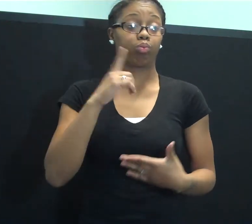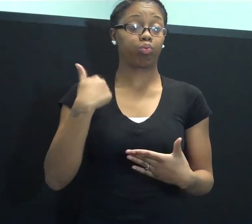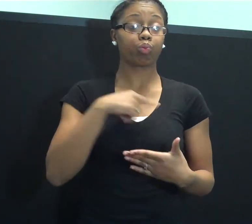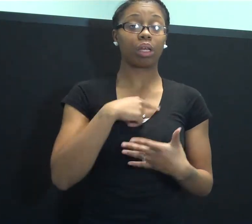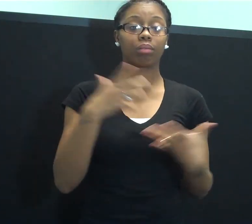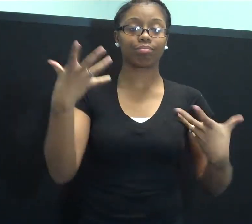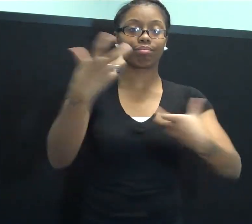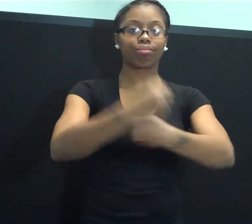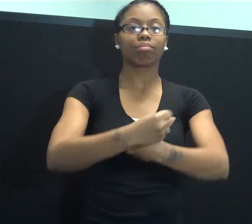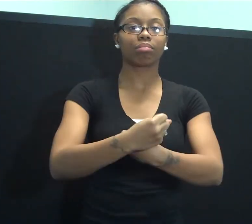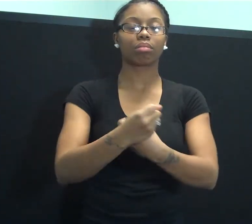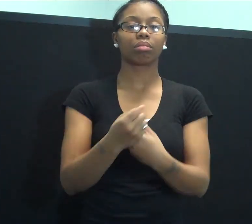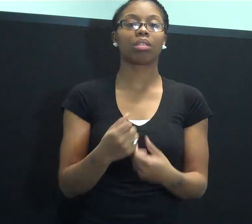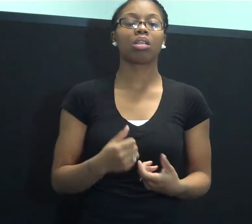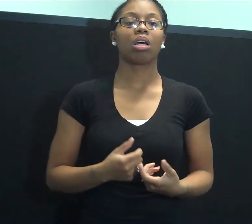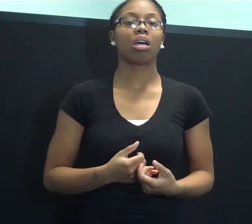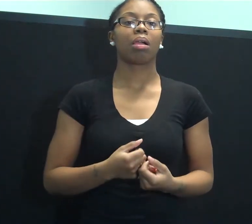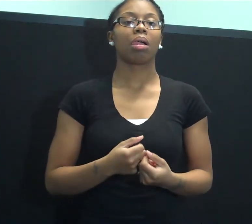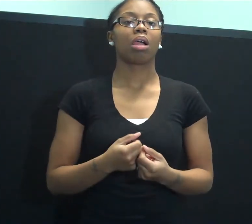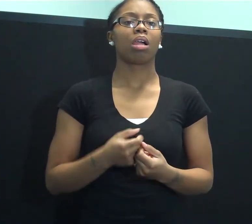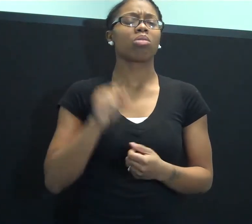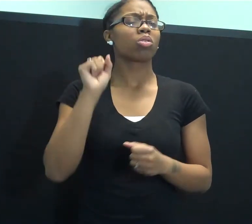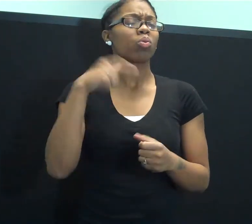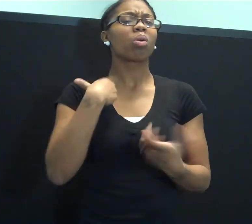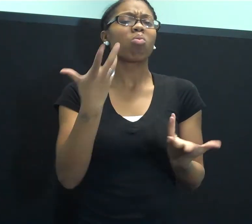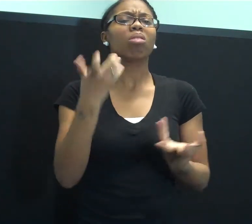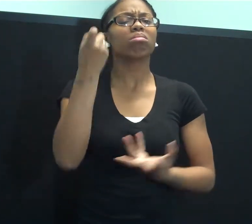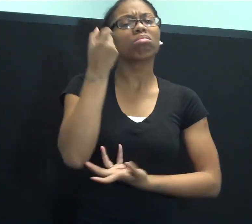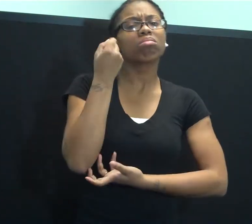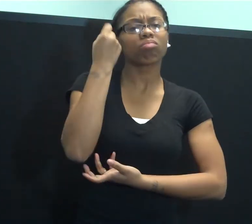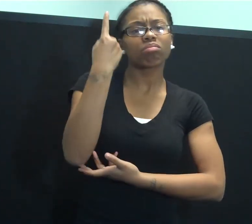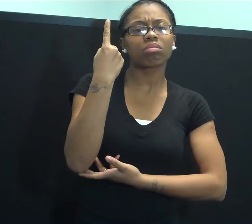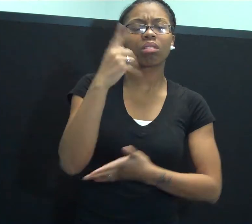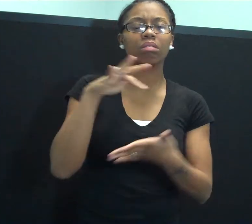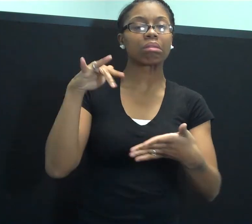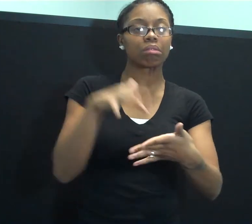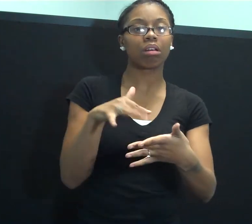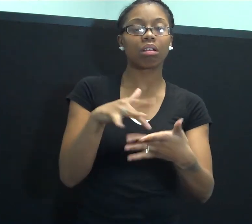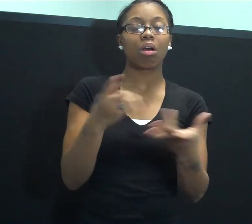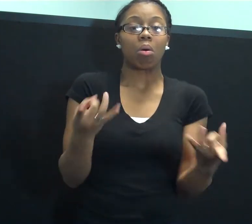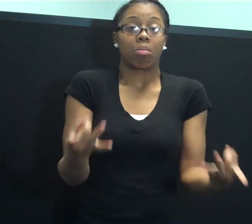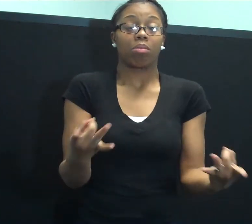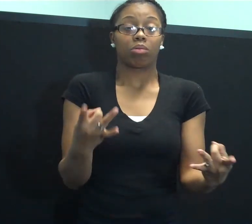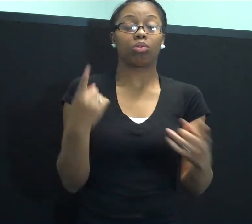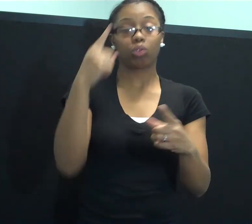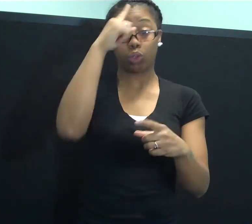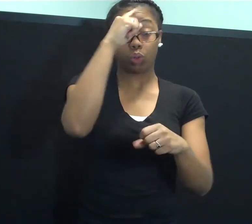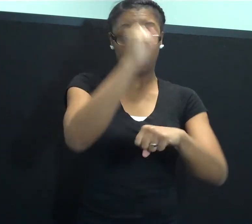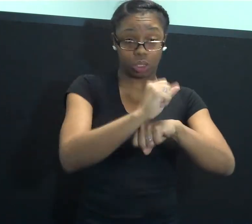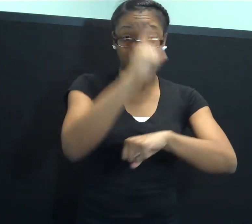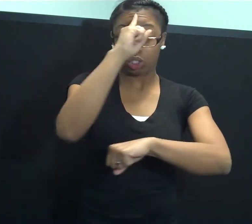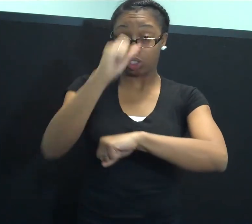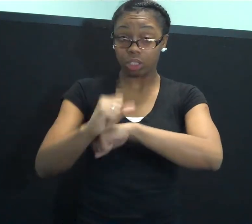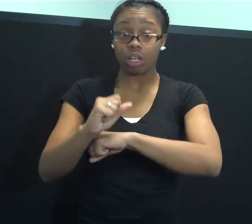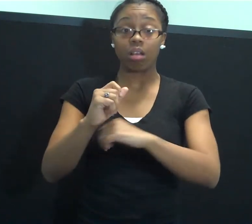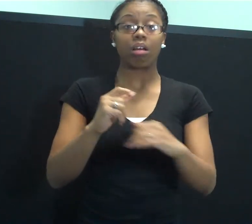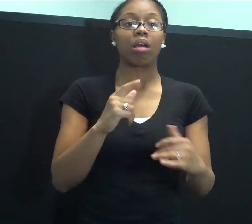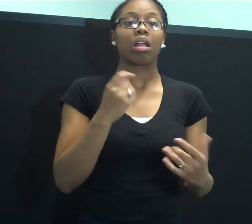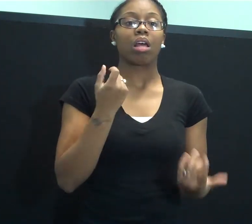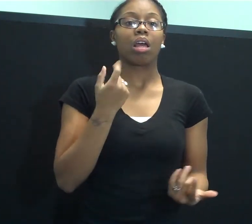so that we can understand, study the Buddhist tradition in the context of a larger comparative